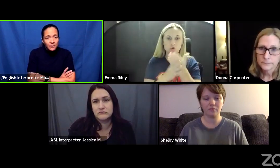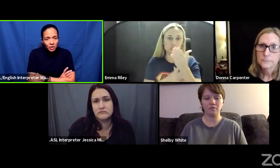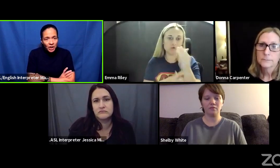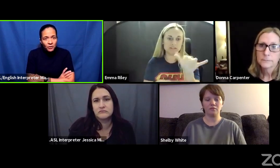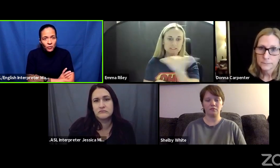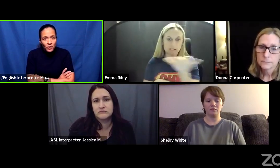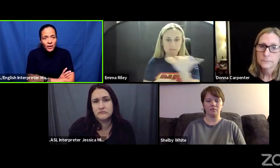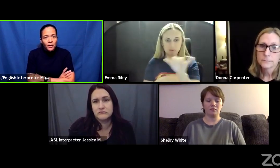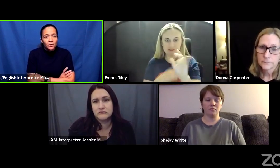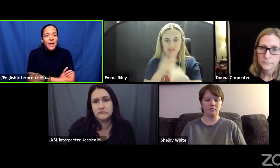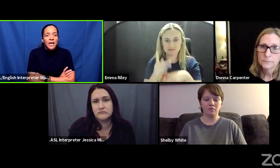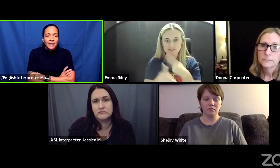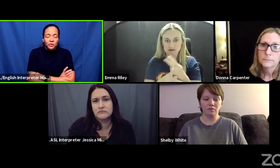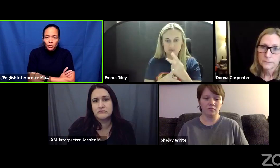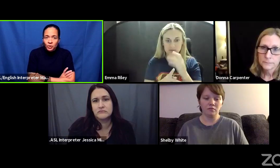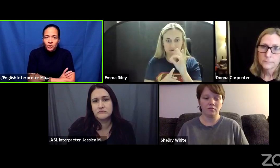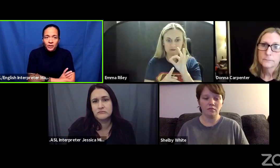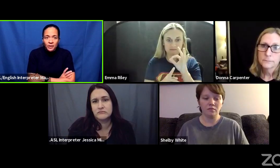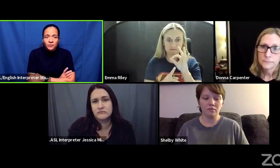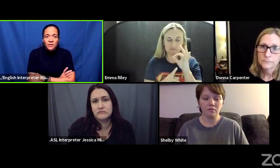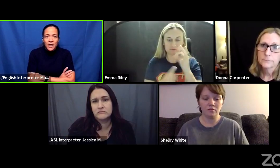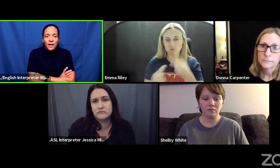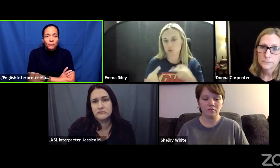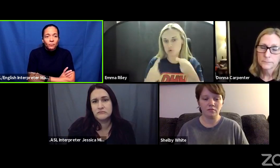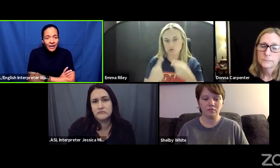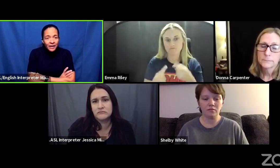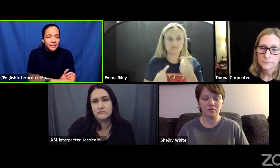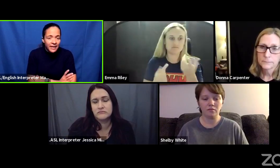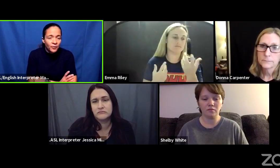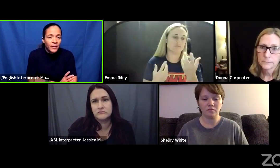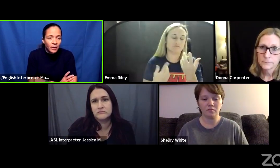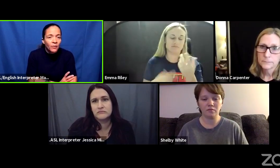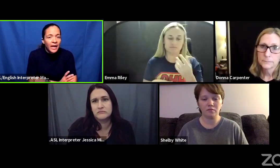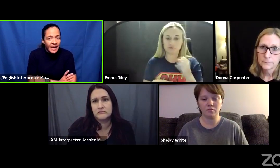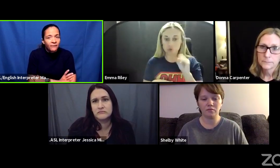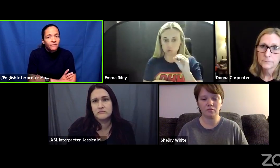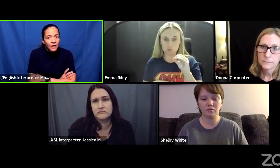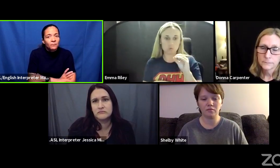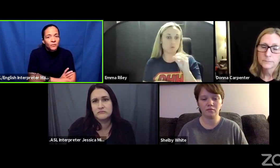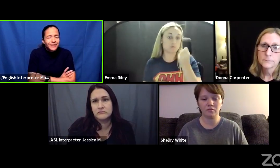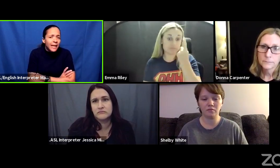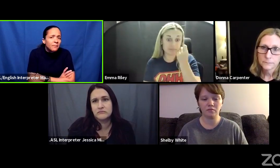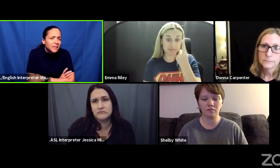been shared with her. And I'm sure that there's parents